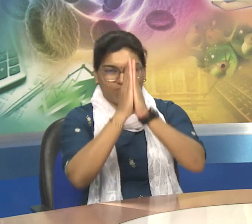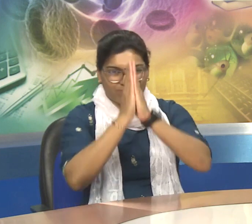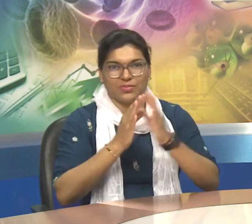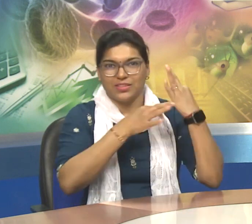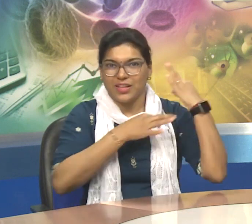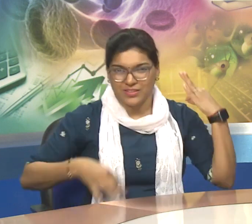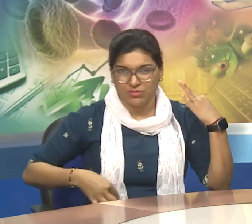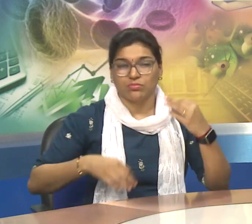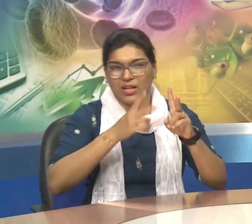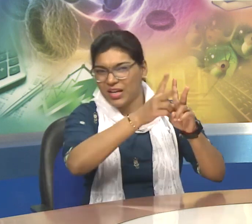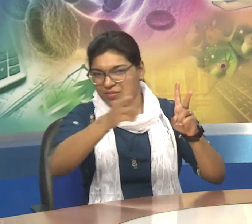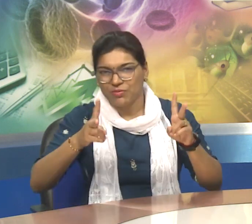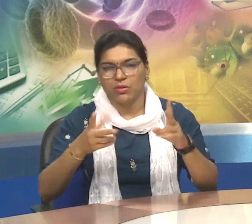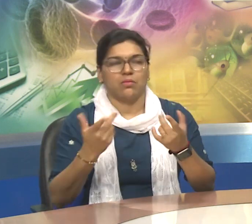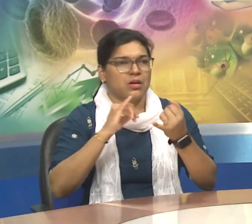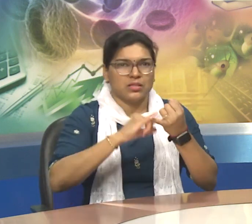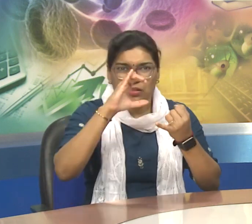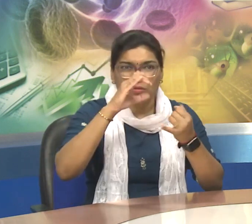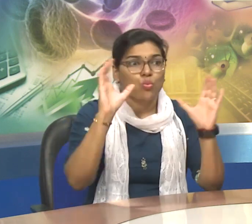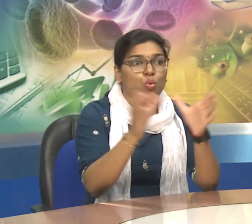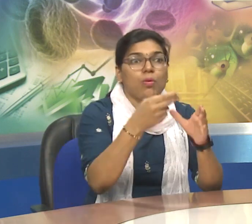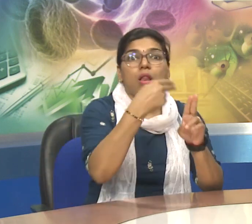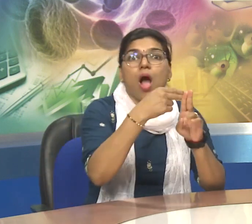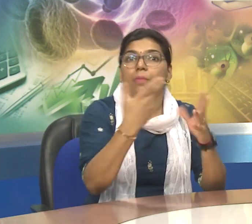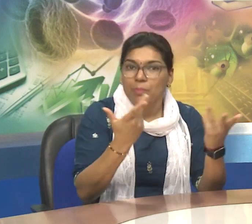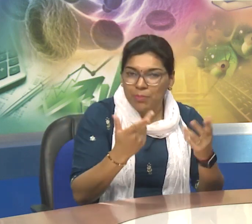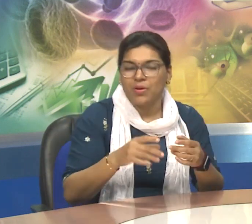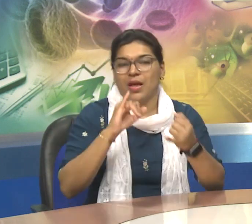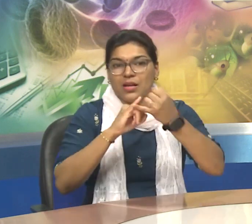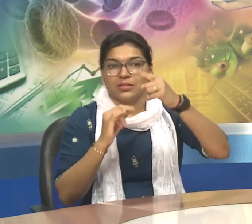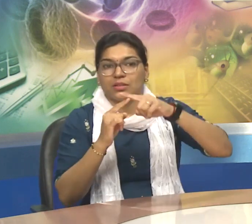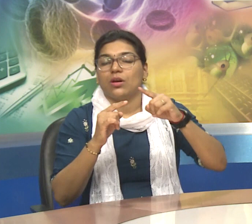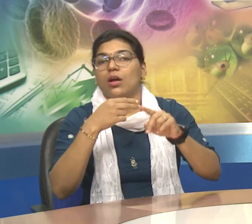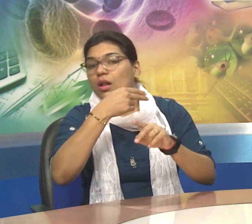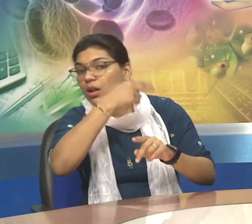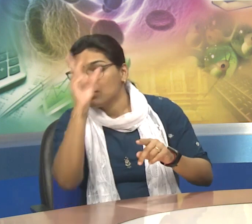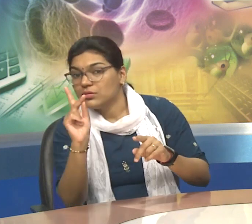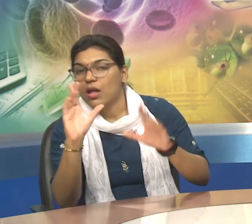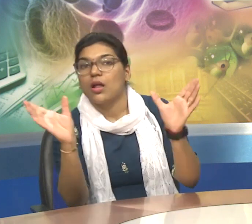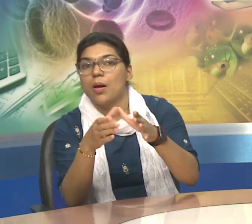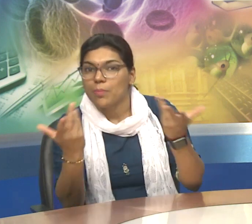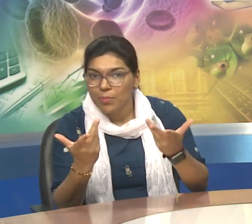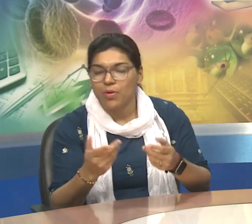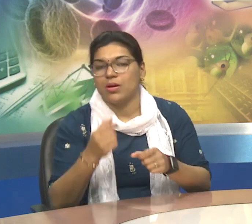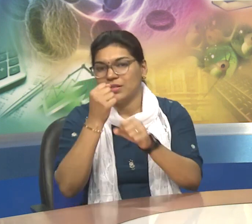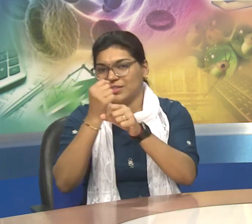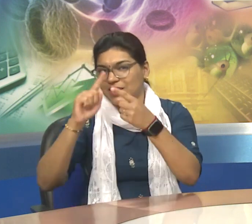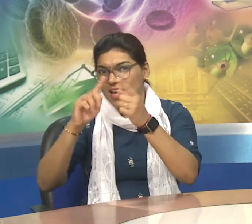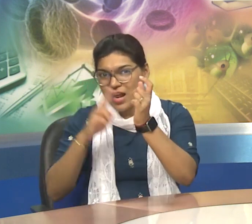There are different kinds of caste in India, such as general,